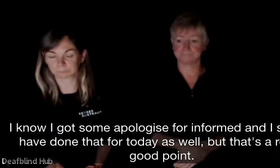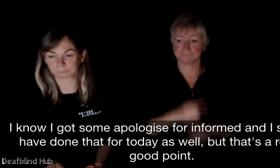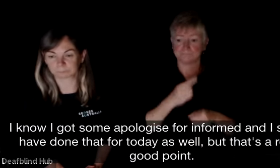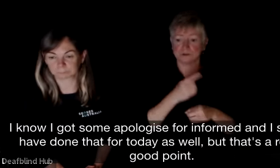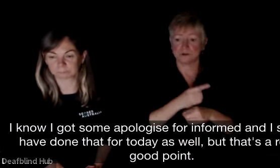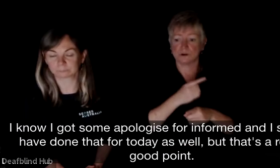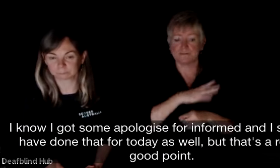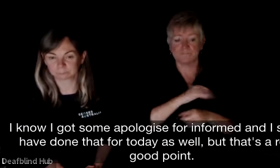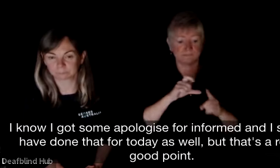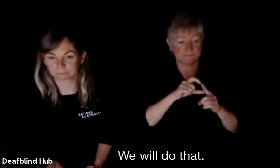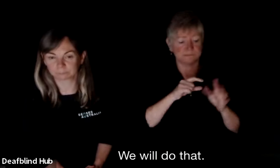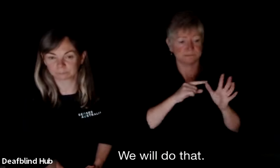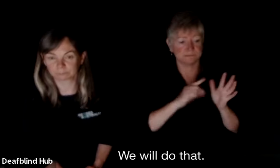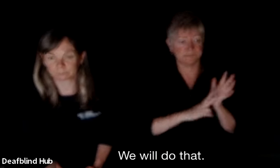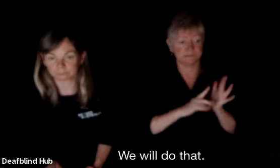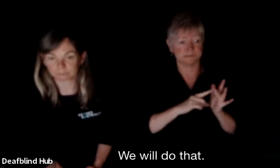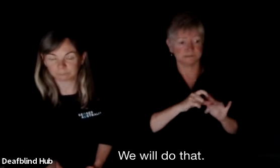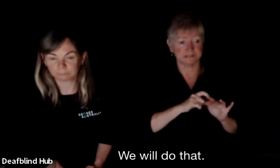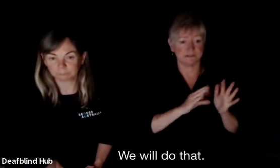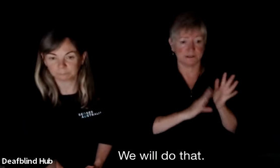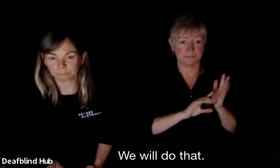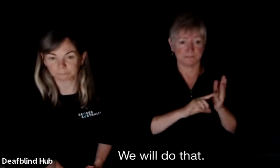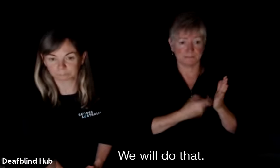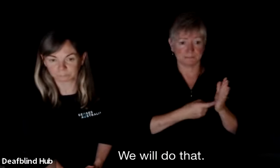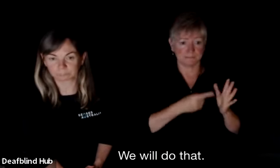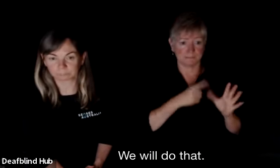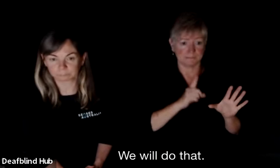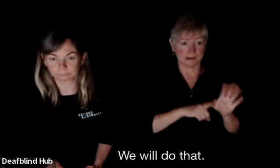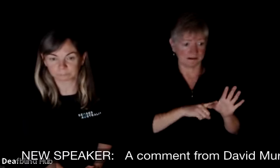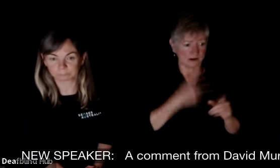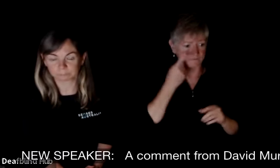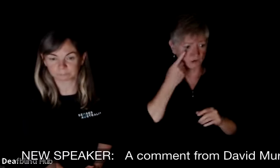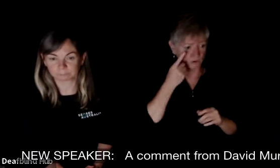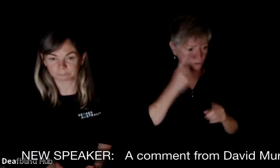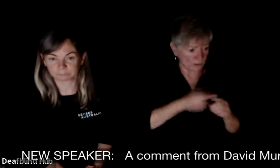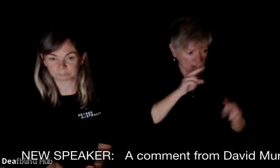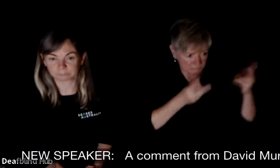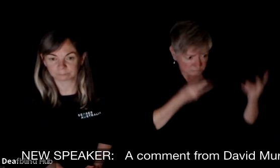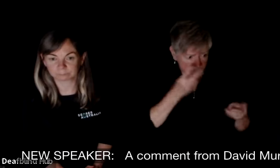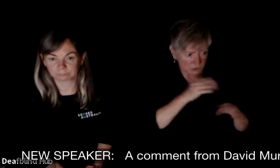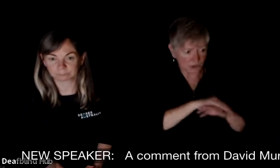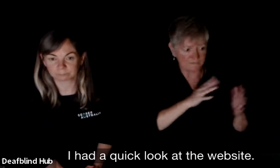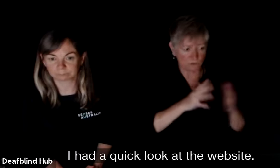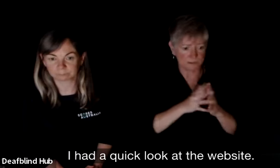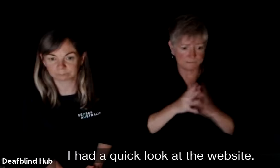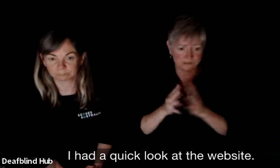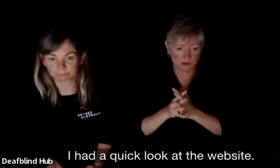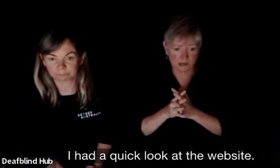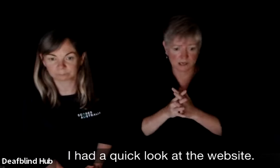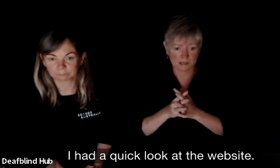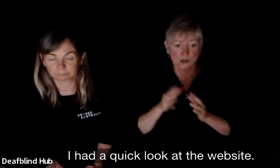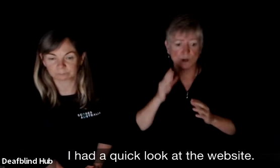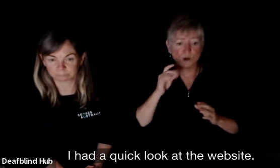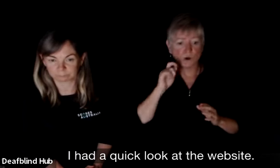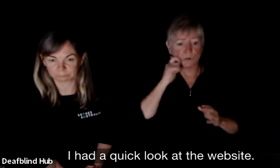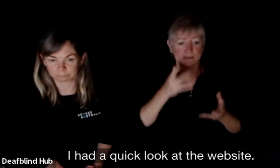from David Murray. I had a quick look at the website. Will there be information on how the Hub reference team is